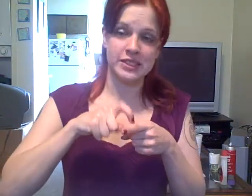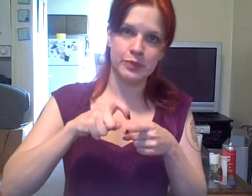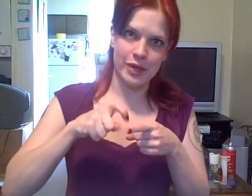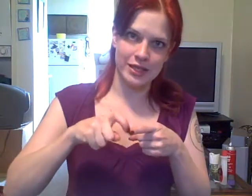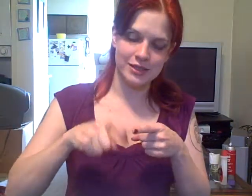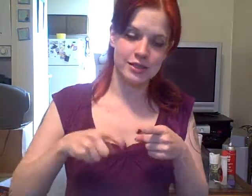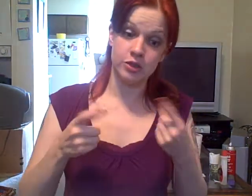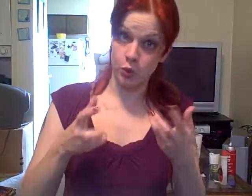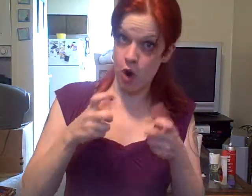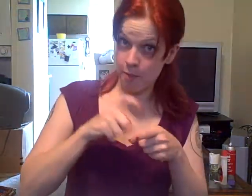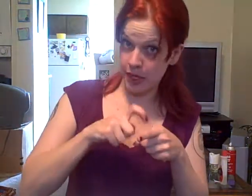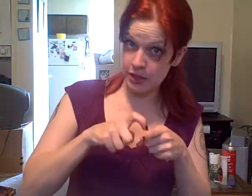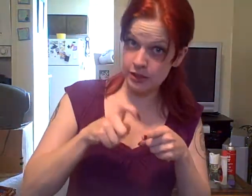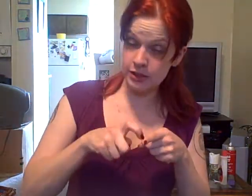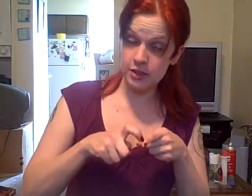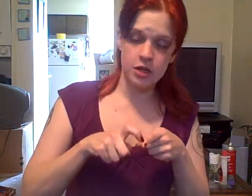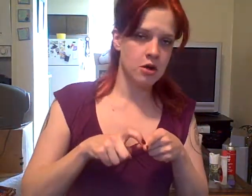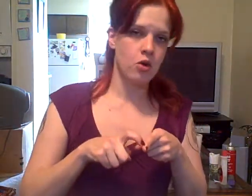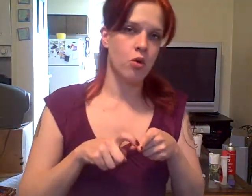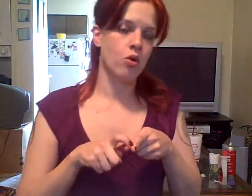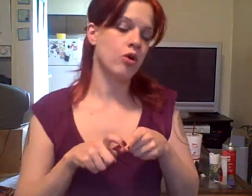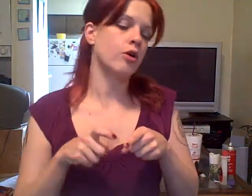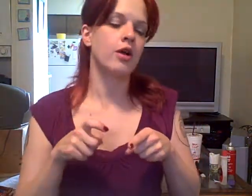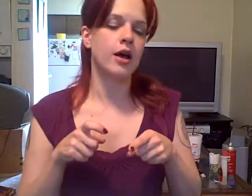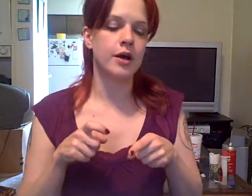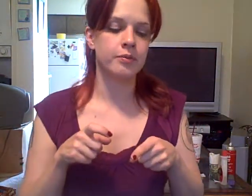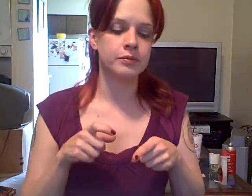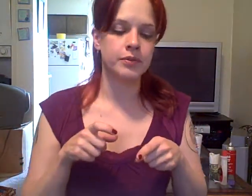is beans. You want beans, or